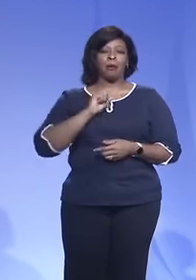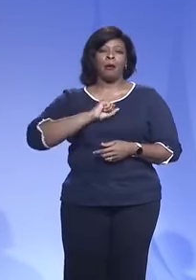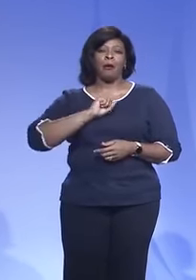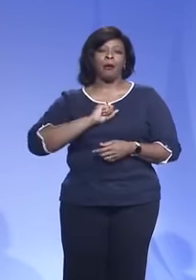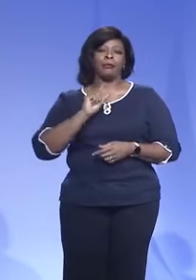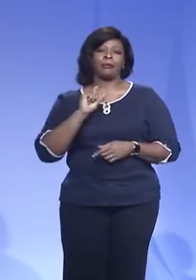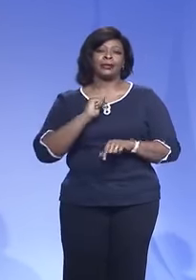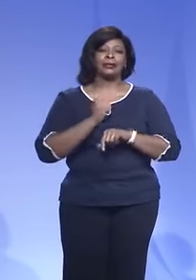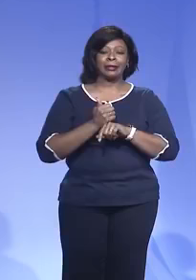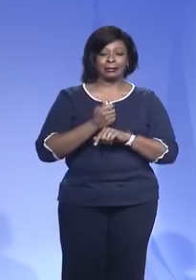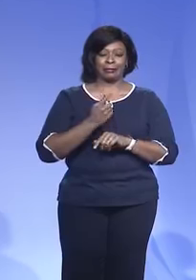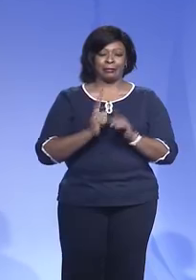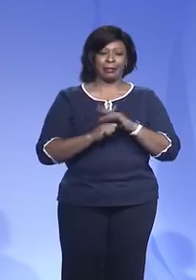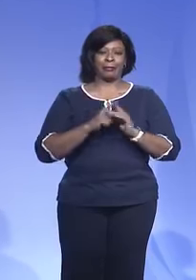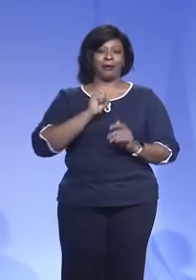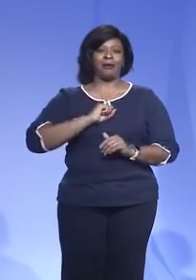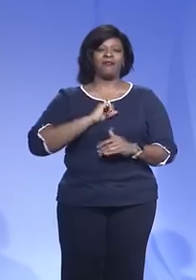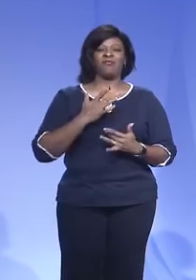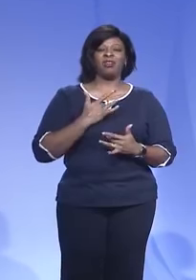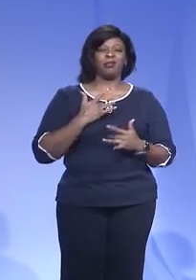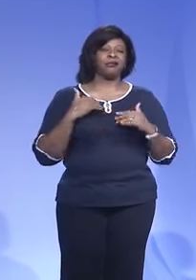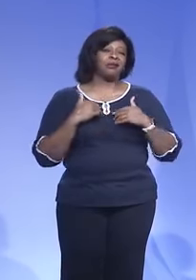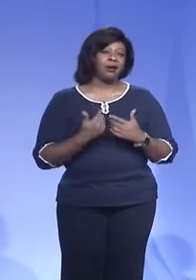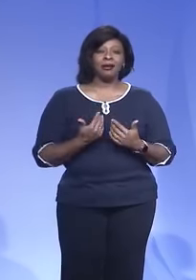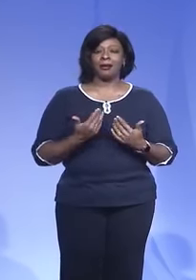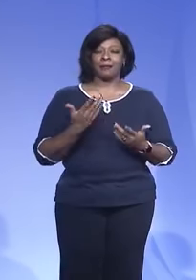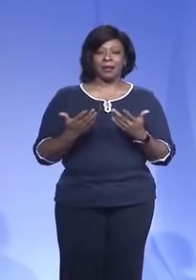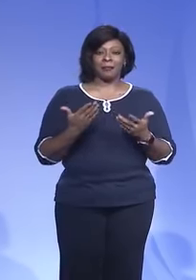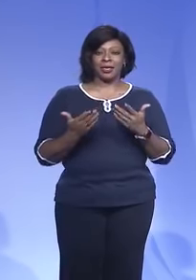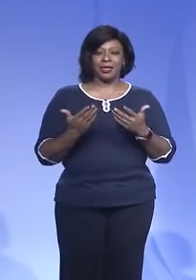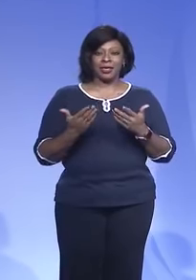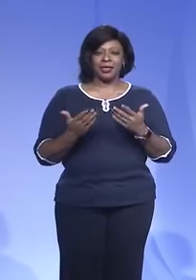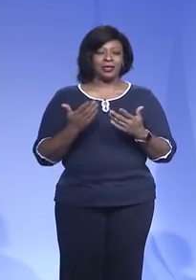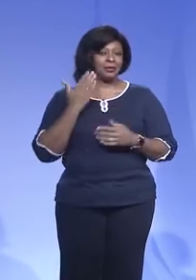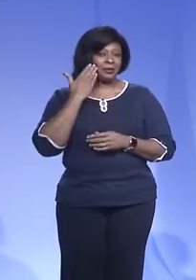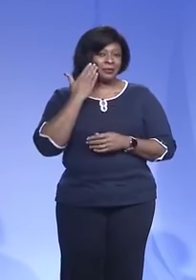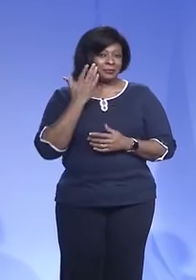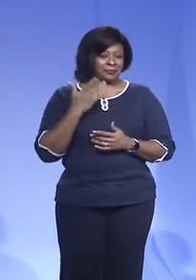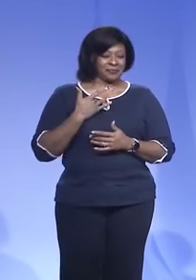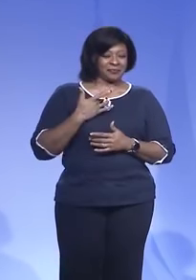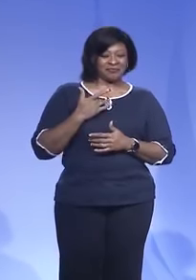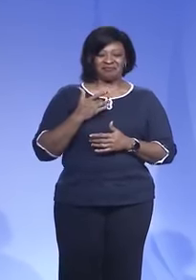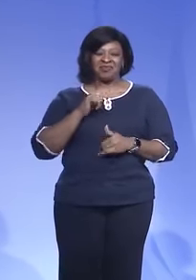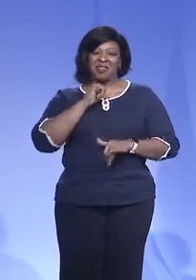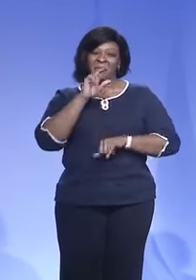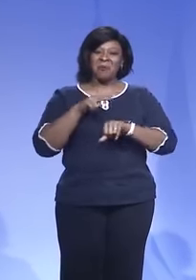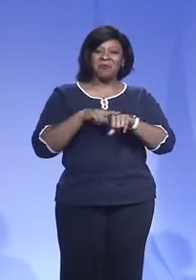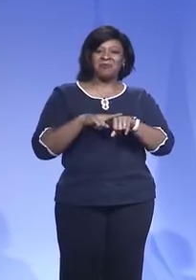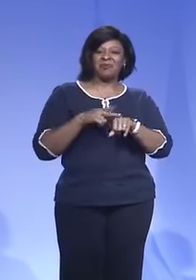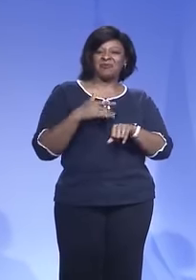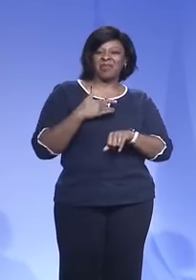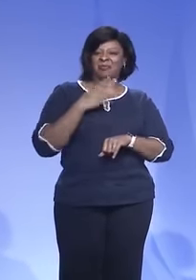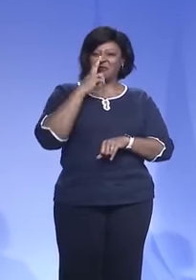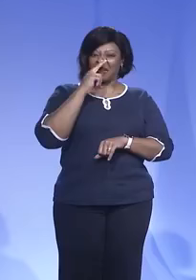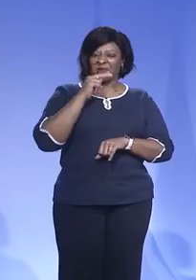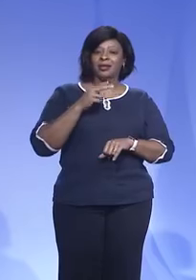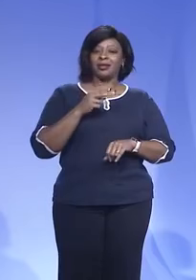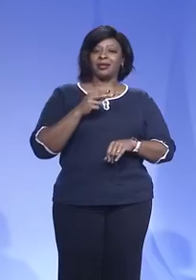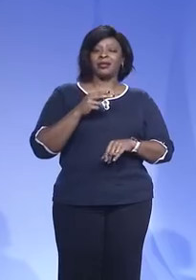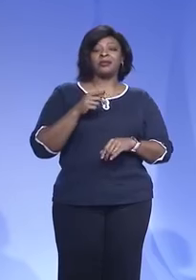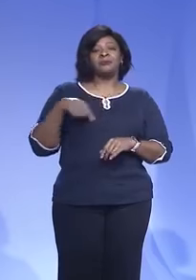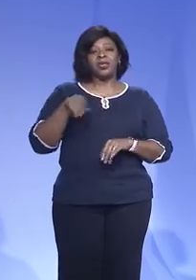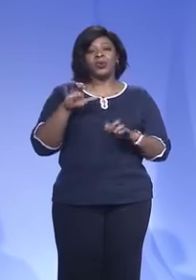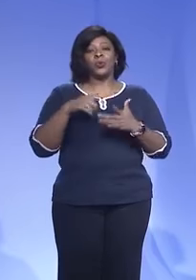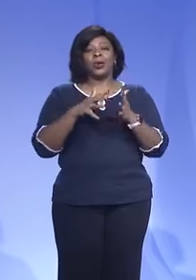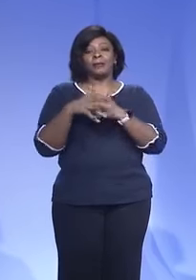cough or feel fatigued, maybe just feeling a little bit off, they do what we typically